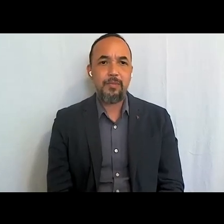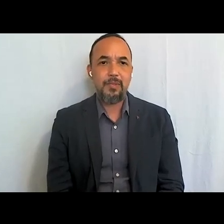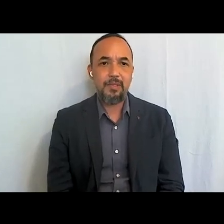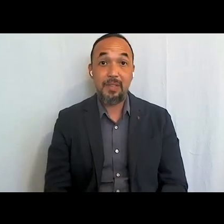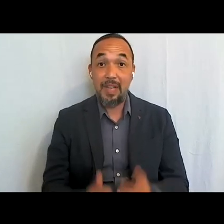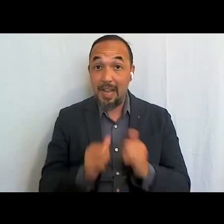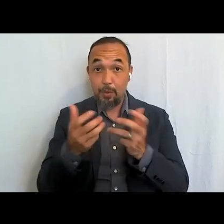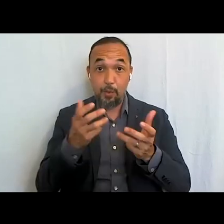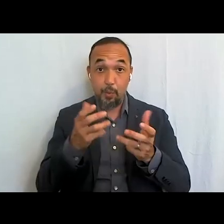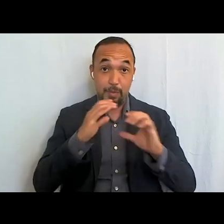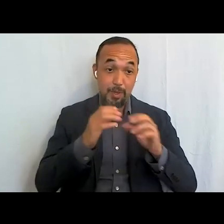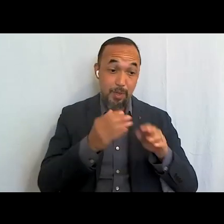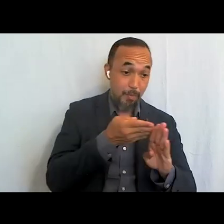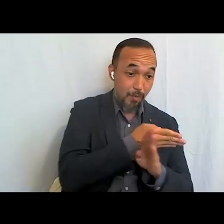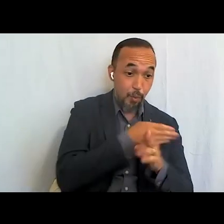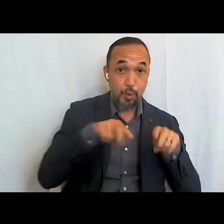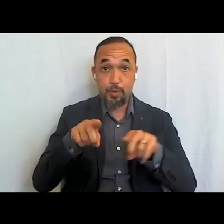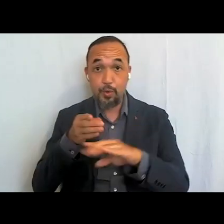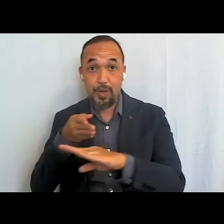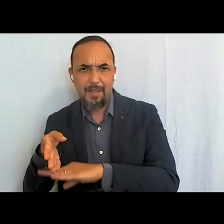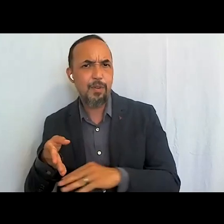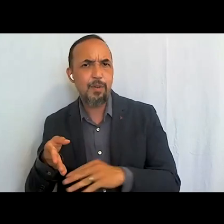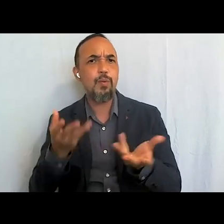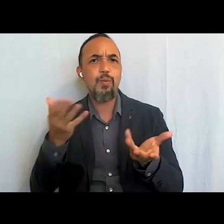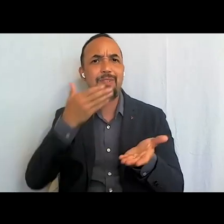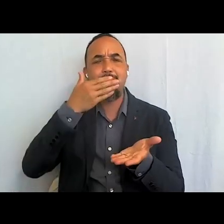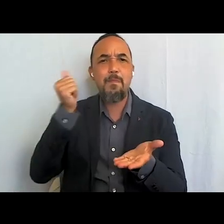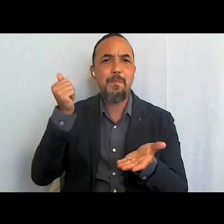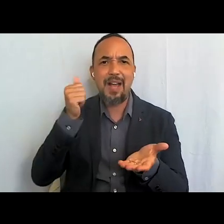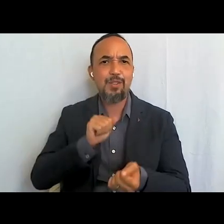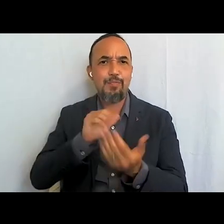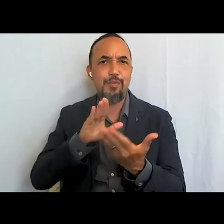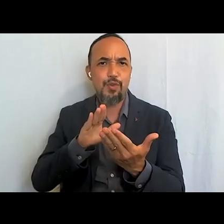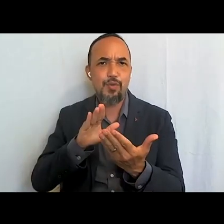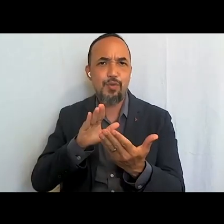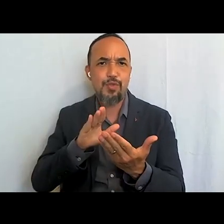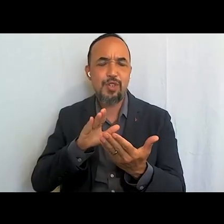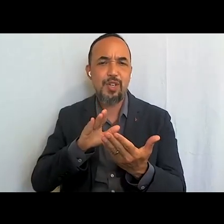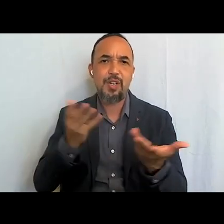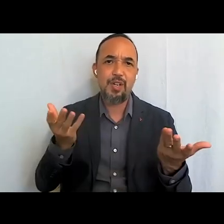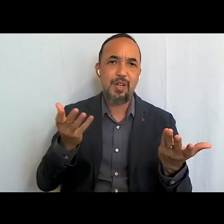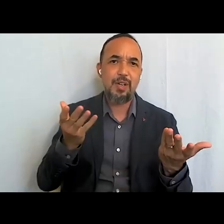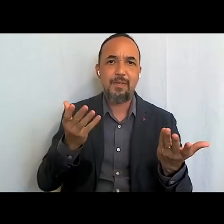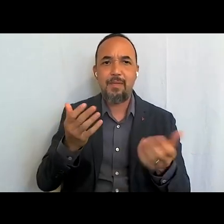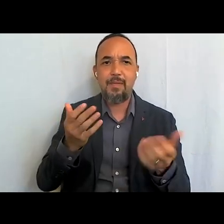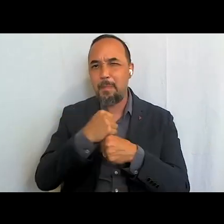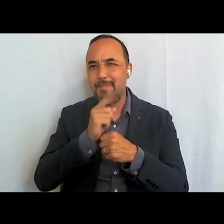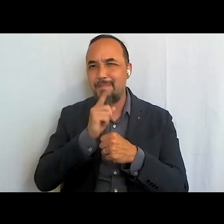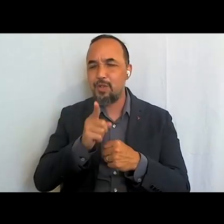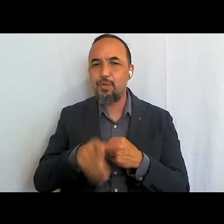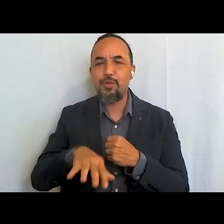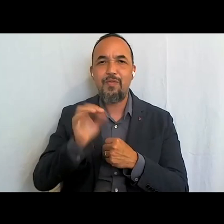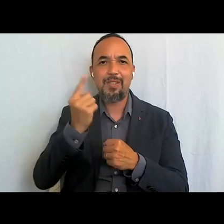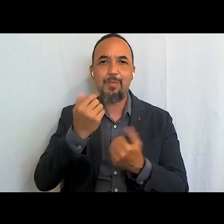during, after the hunt? What are the best channels for everybody? Try to figure out something that works for everybody so that everybody has a chance to communicate and work